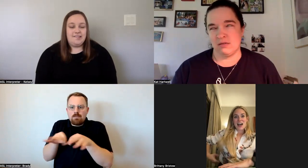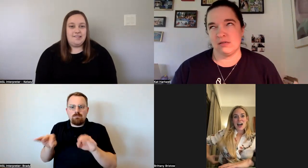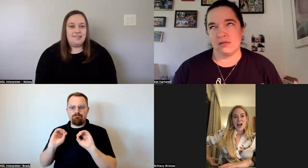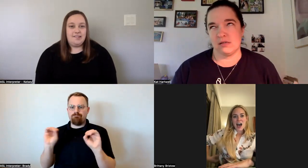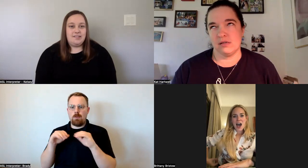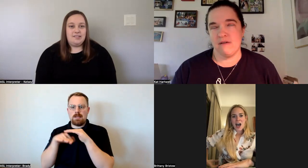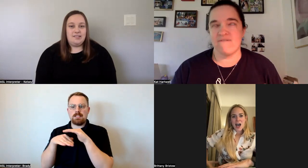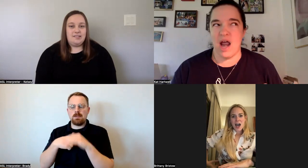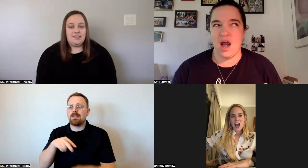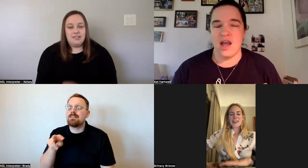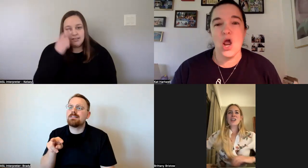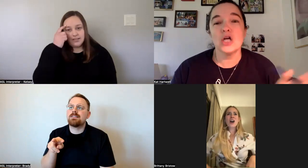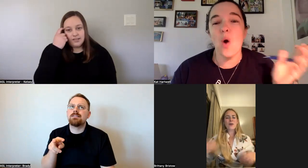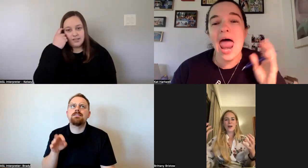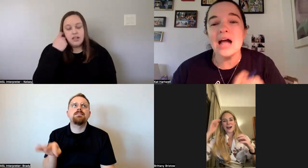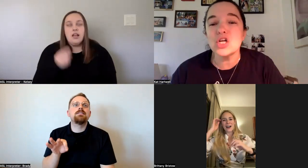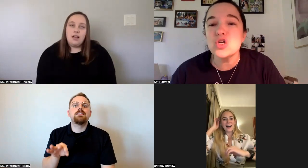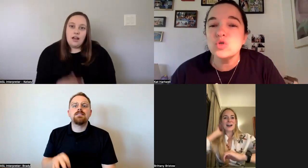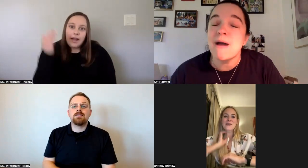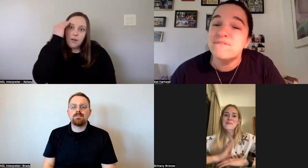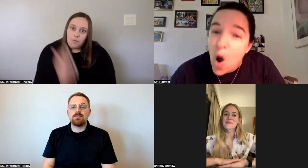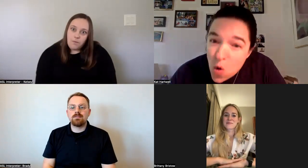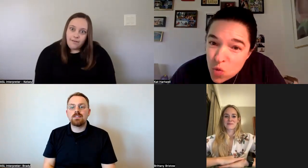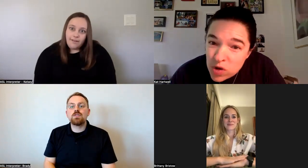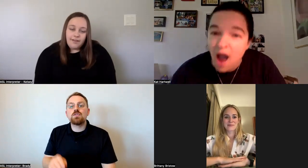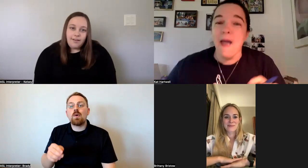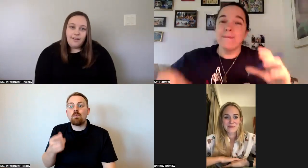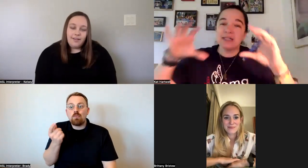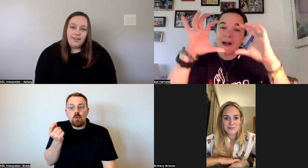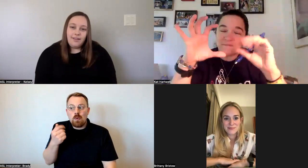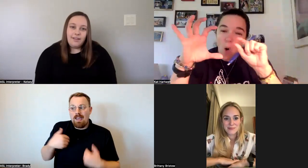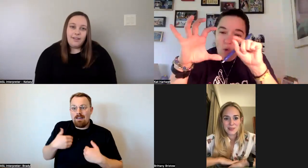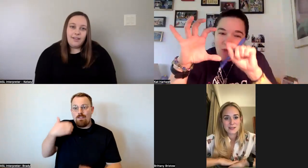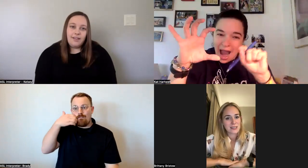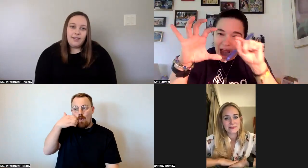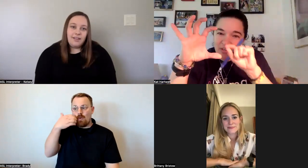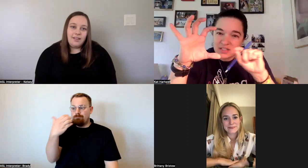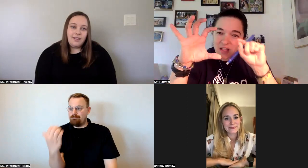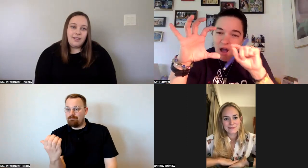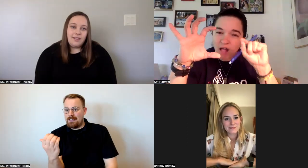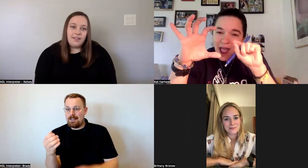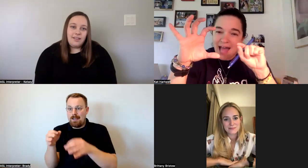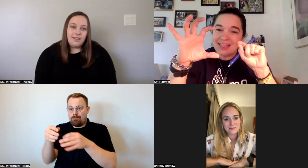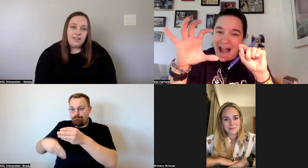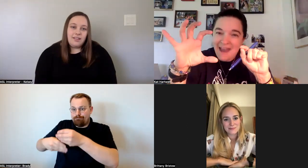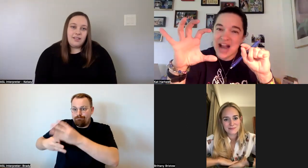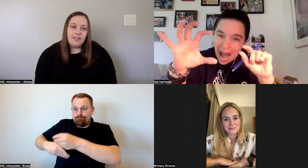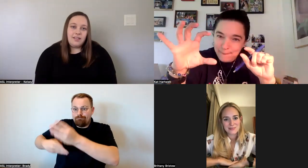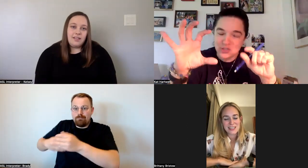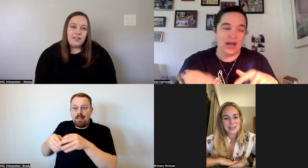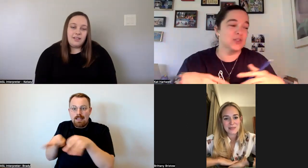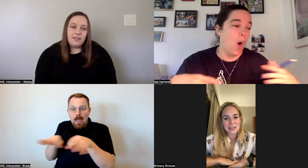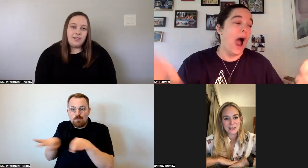that. I know. So I had to use my phone. My phone had the